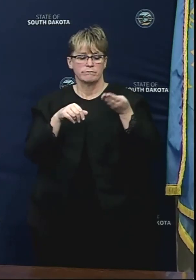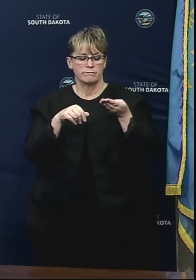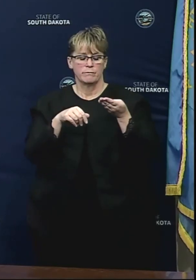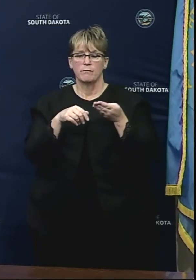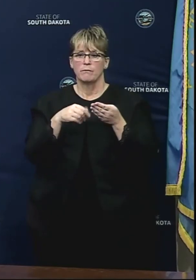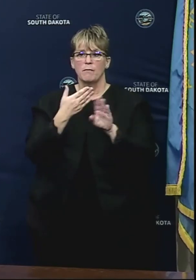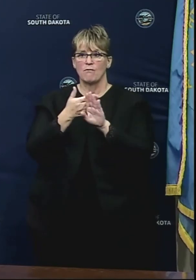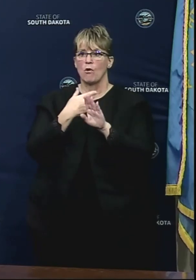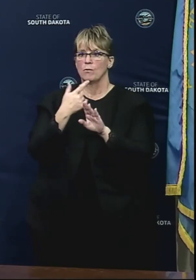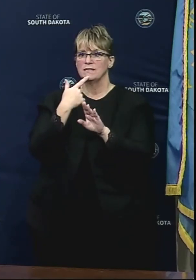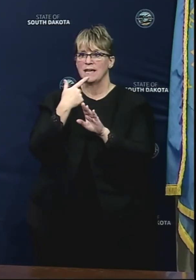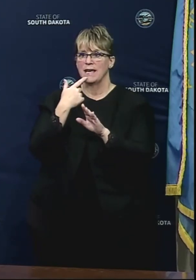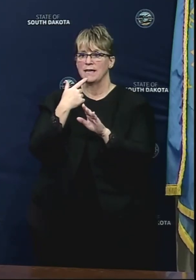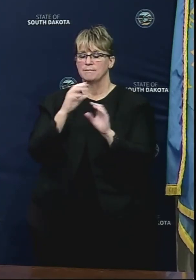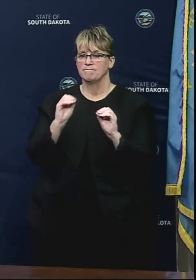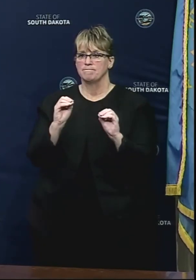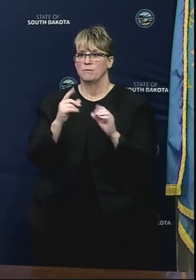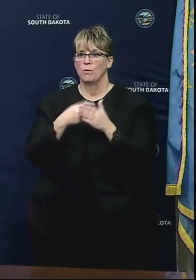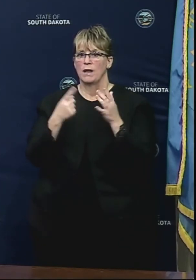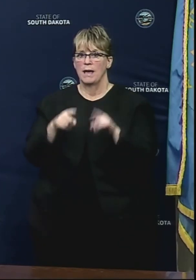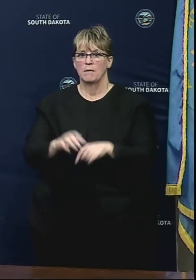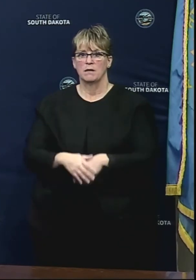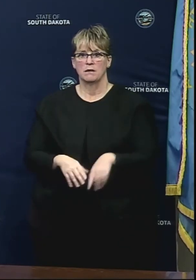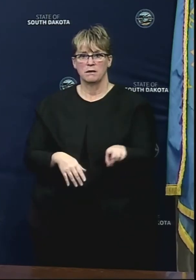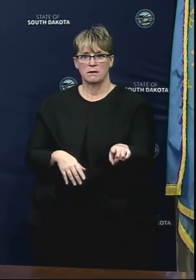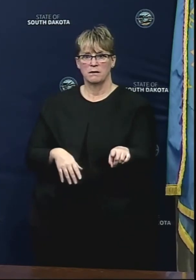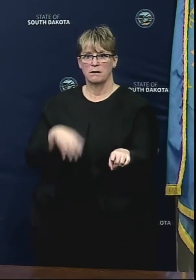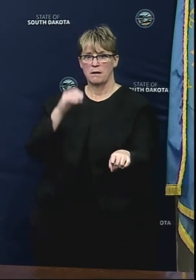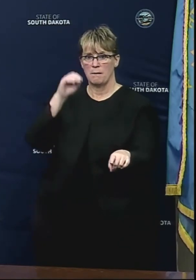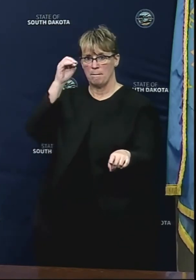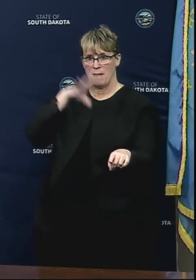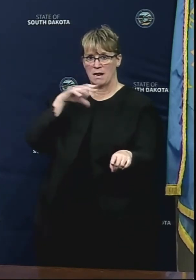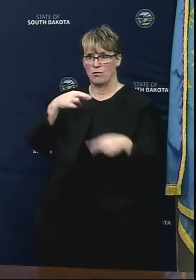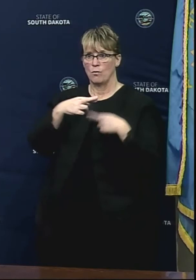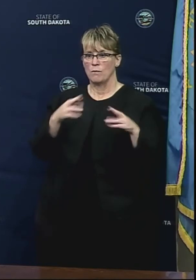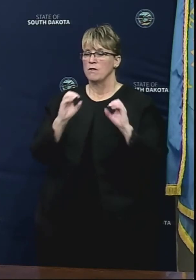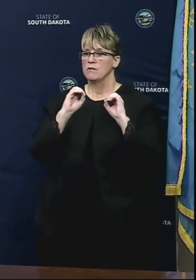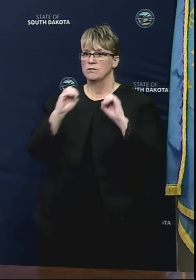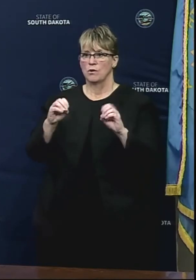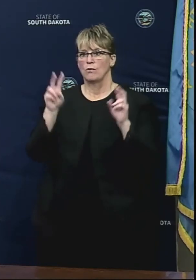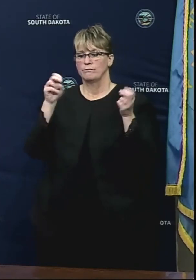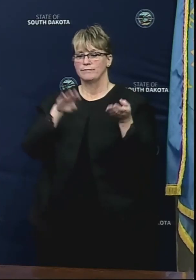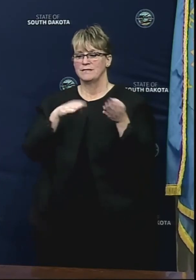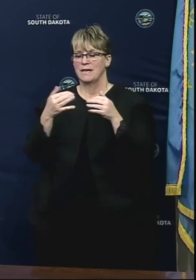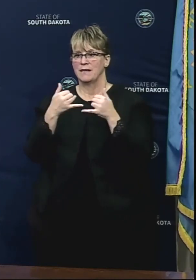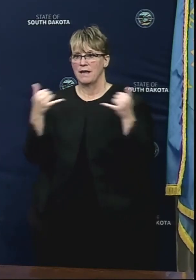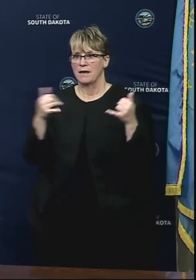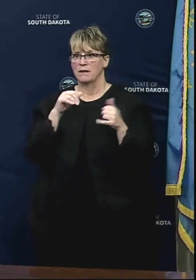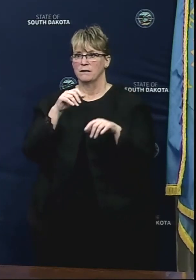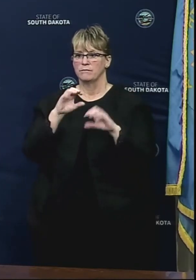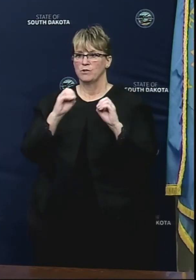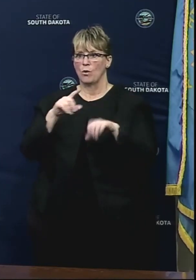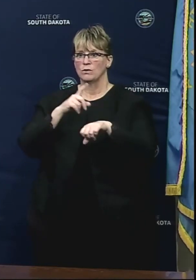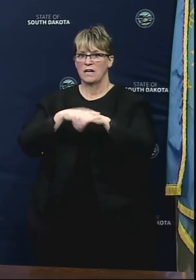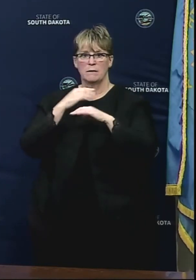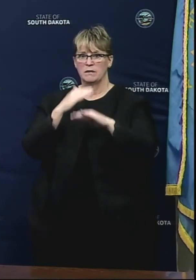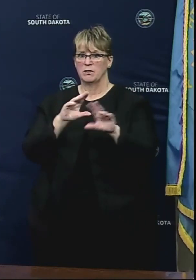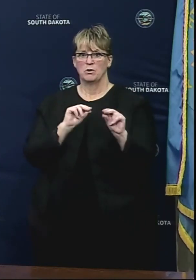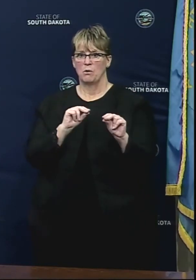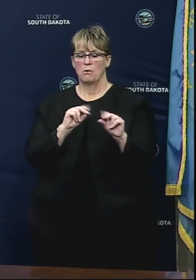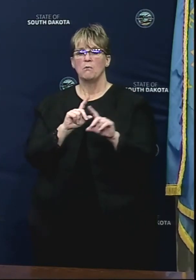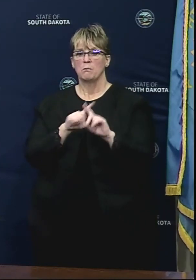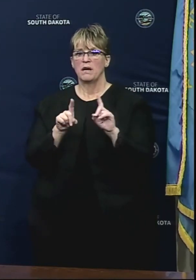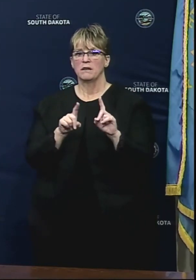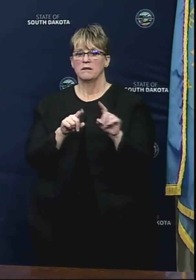on what needs to happen. Is there a deadline? No, there's no deadline, but I do anticipate that they'll